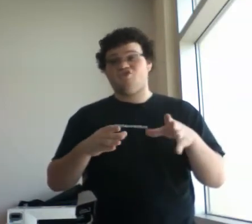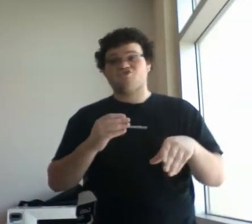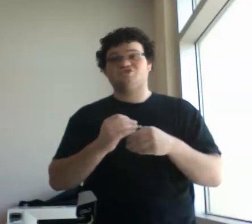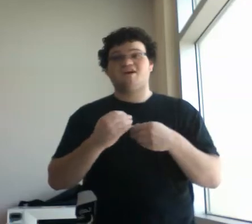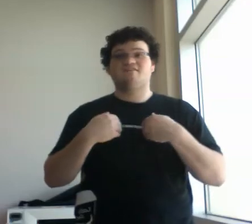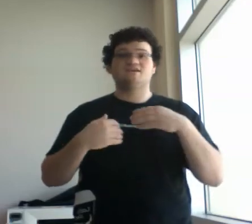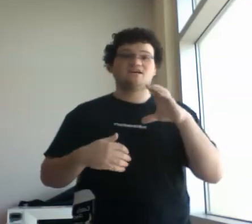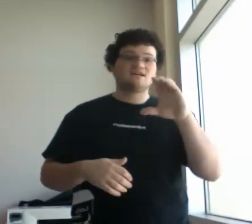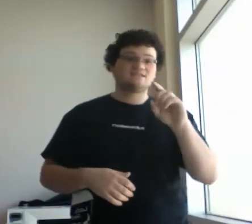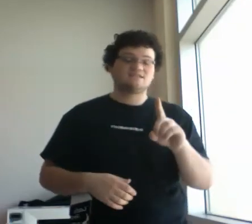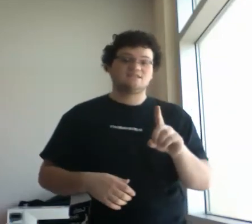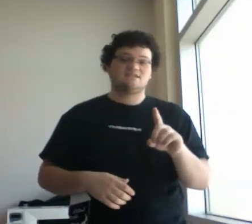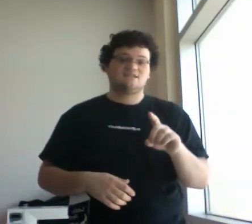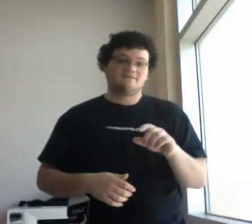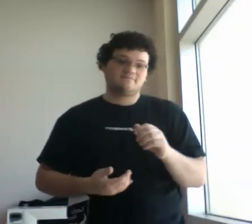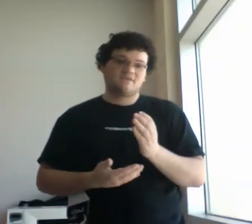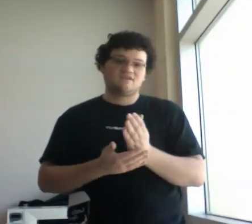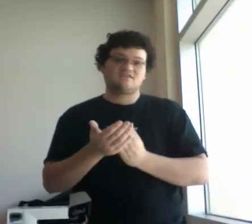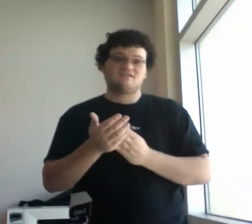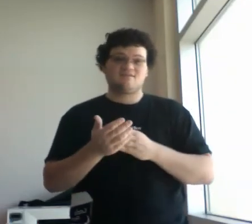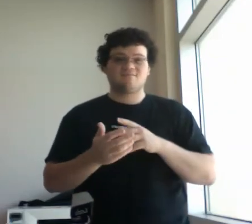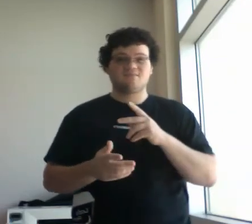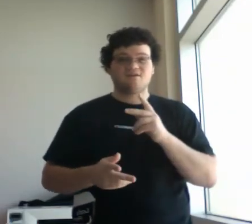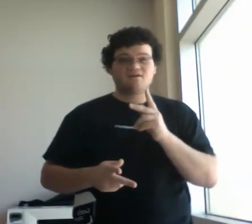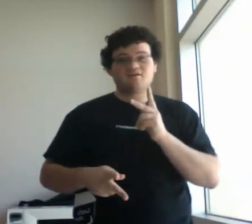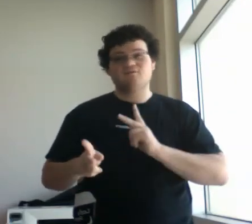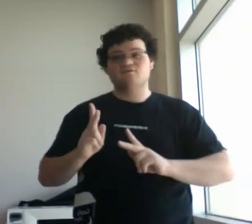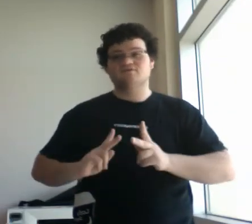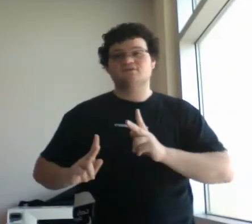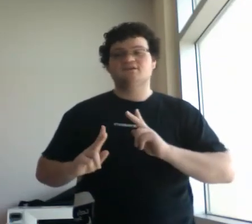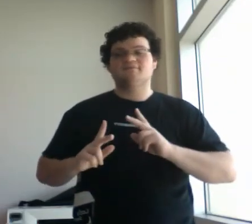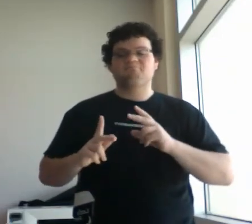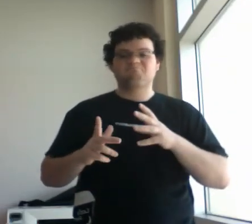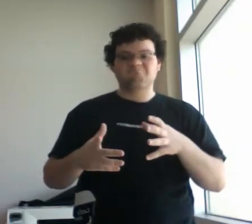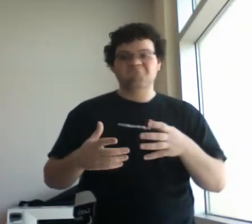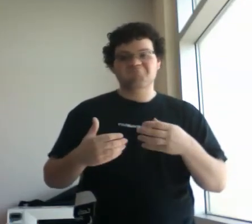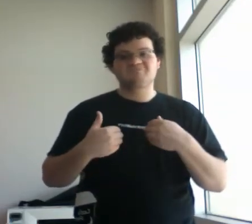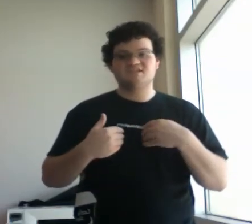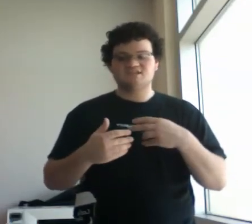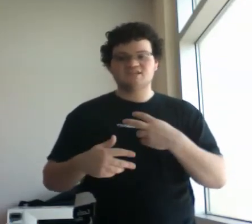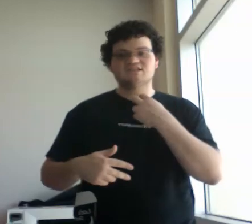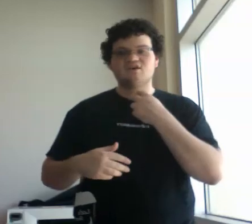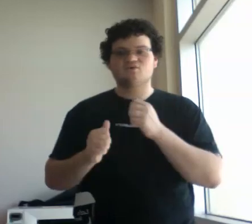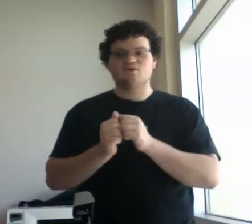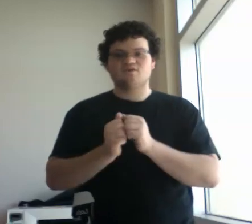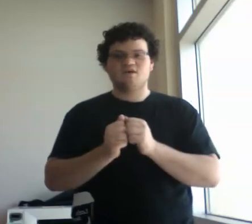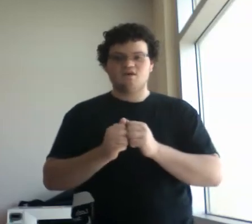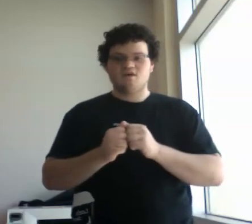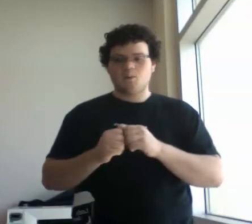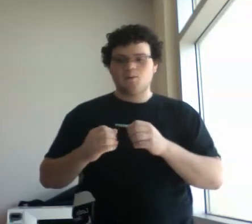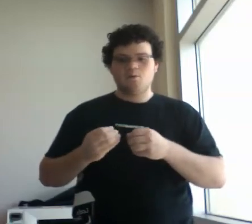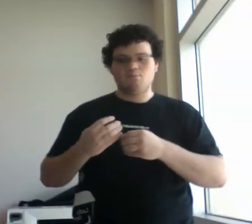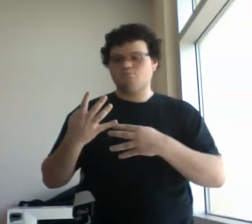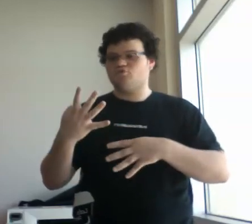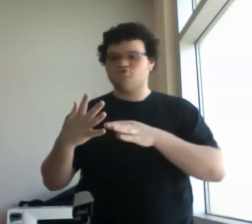say, get stuck with the multiple choice questioning. So with the CD that is offered in the Professional Review Guide, it allows